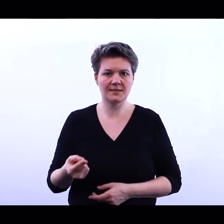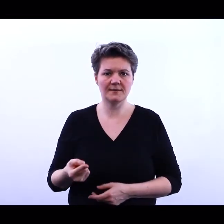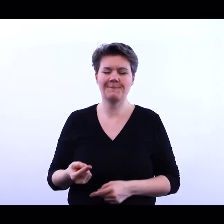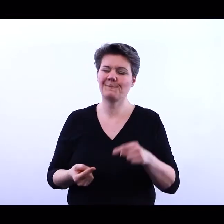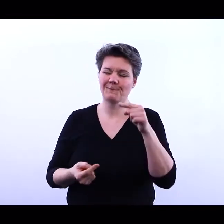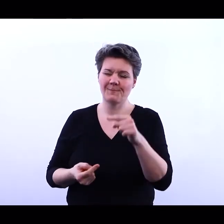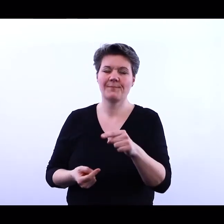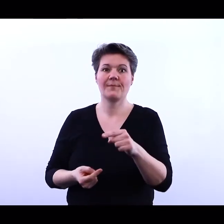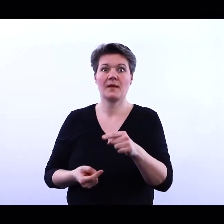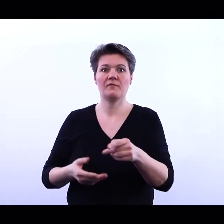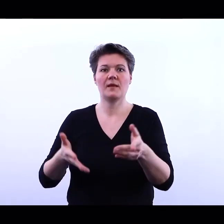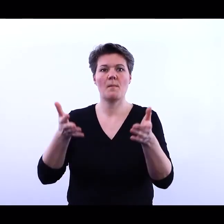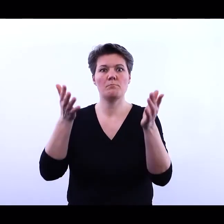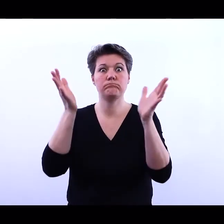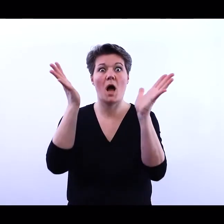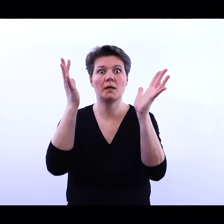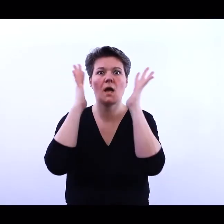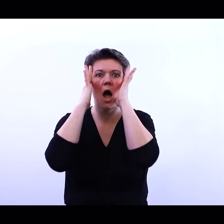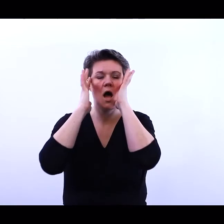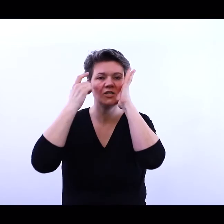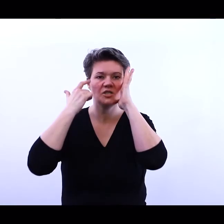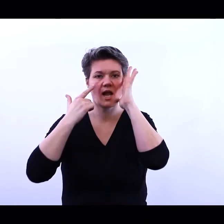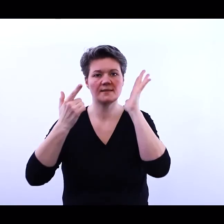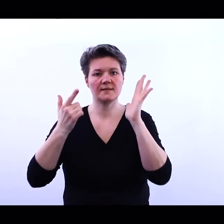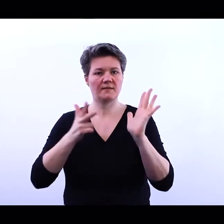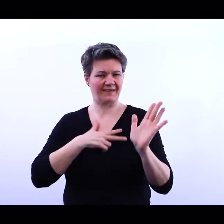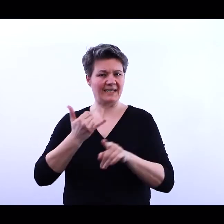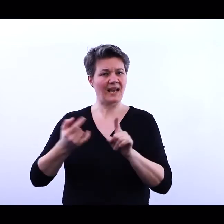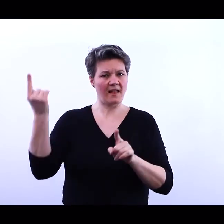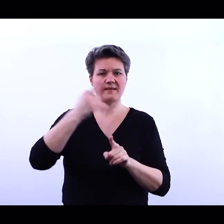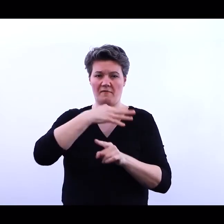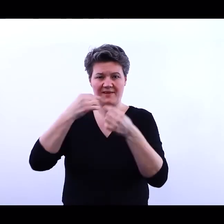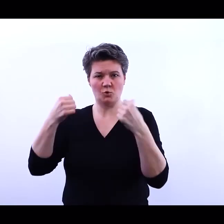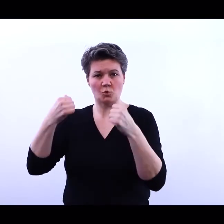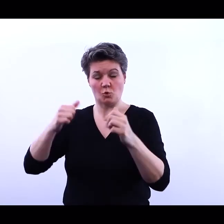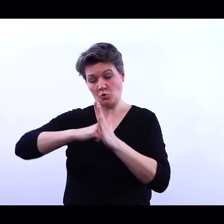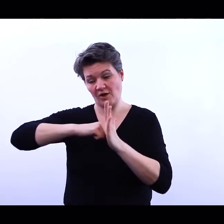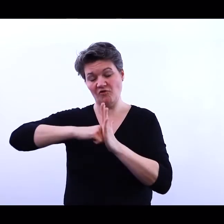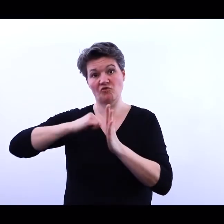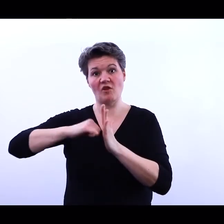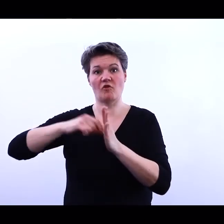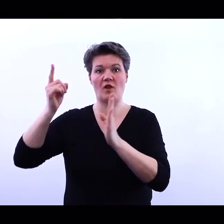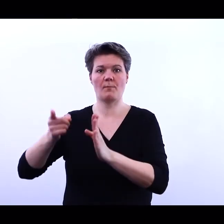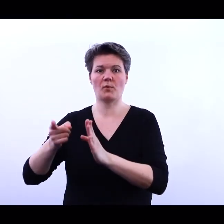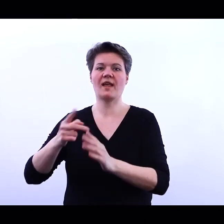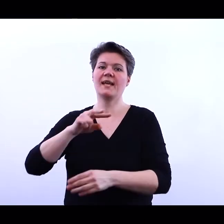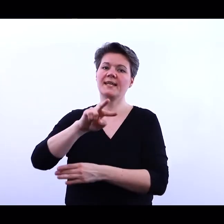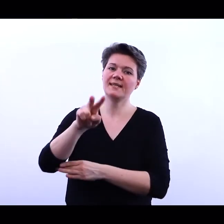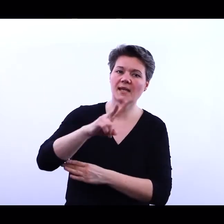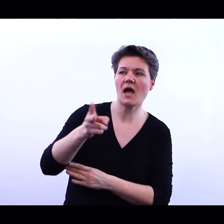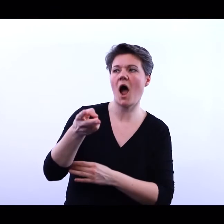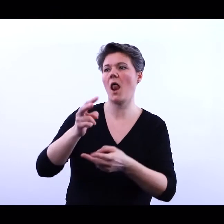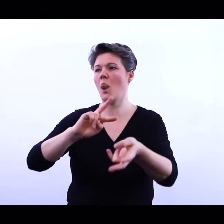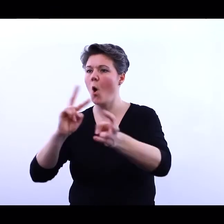that panic or that stress, especially in the last year when it comes to digital and